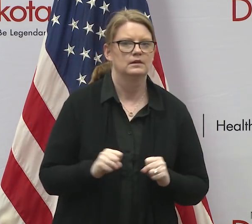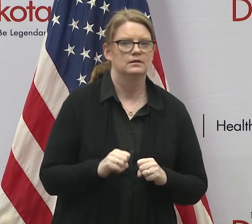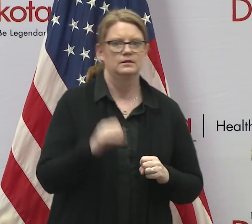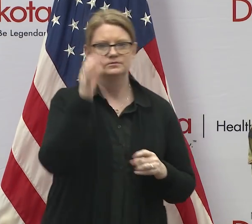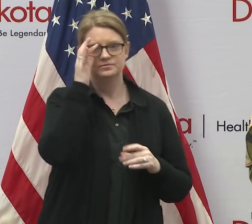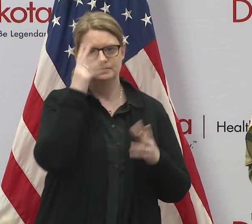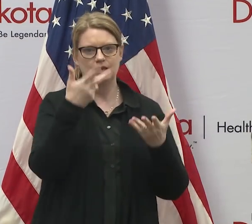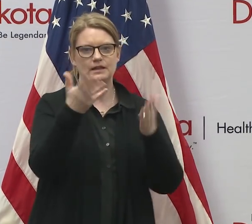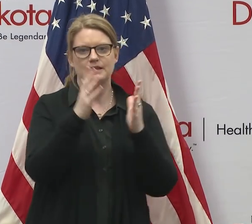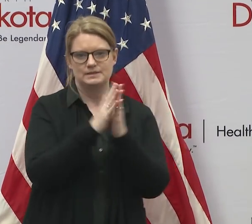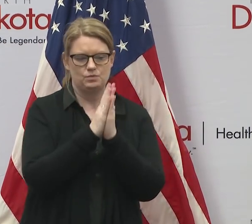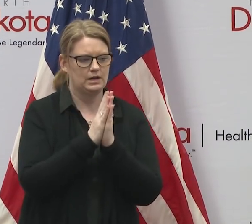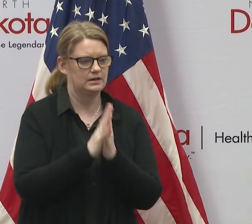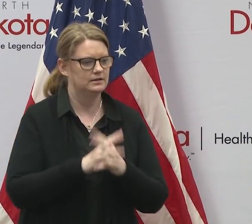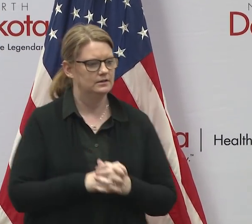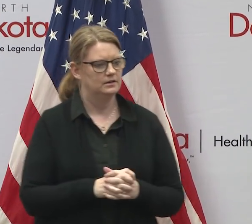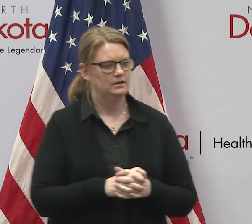Let's pray.